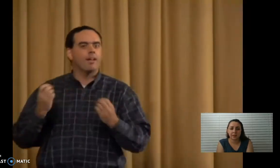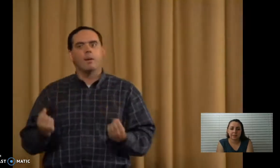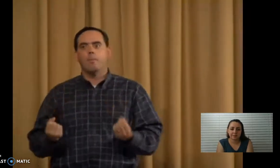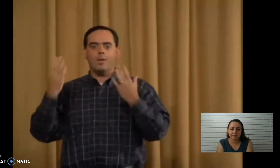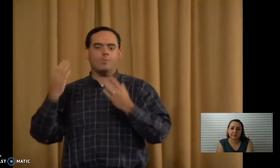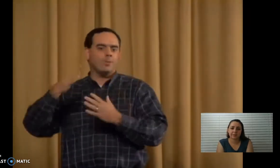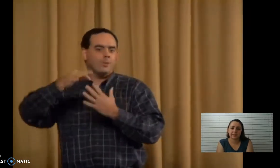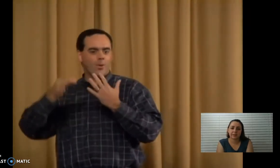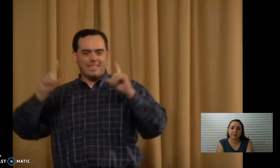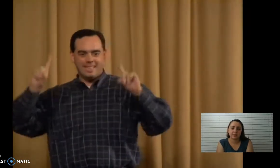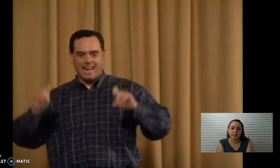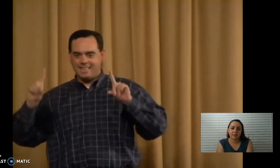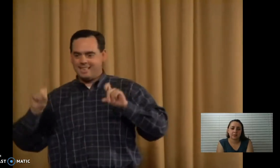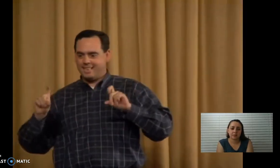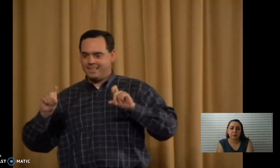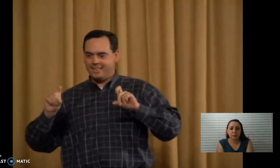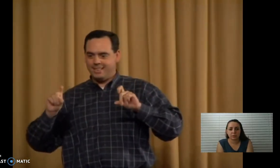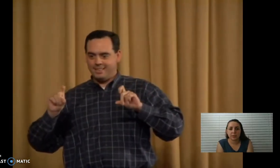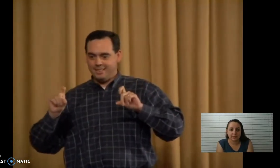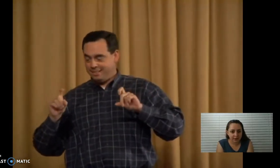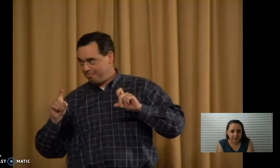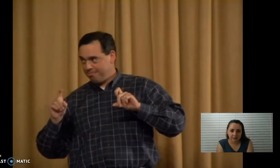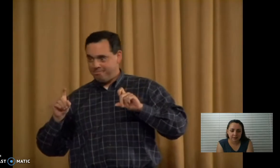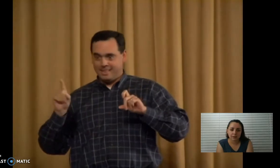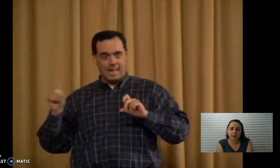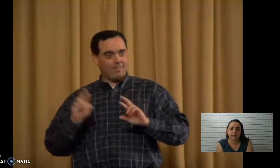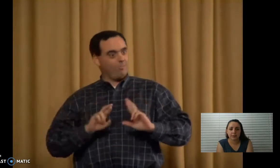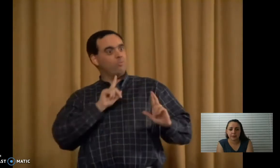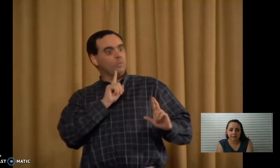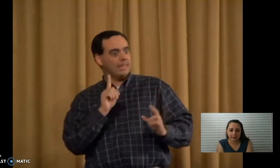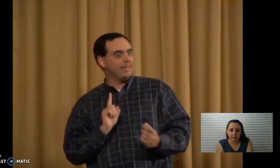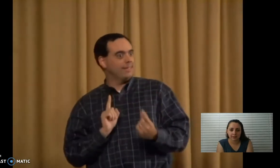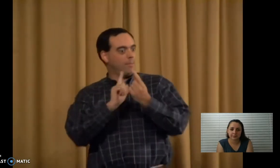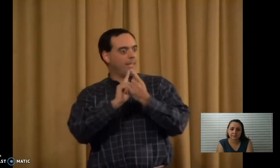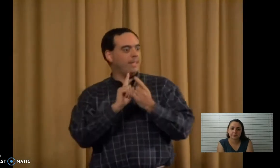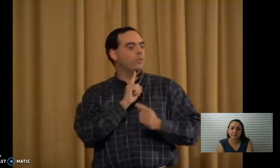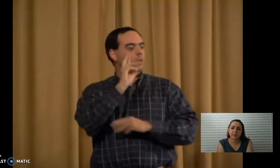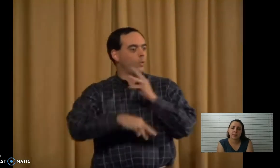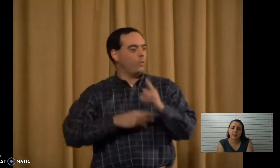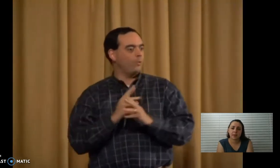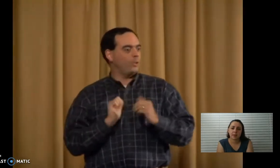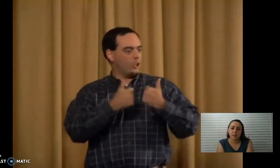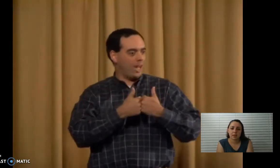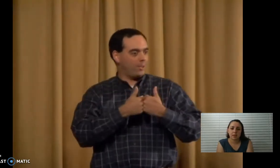There's a lot of emphasis on the multiple choice tests and standardized testing.